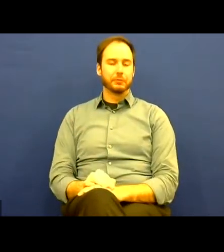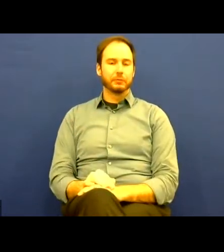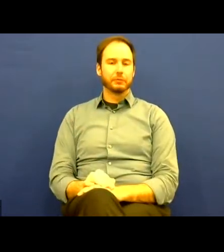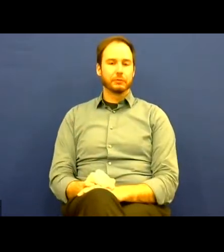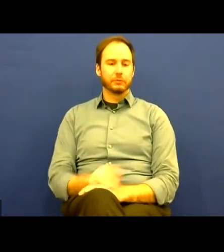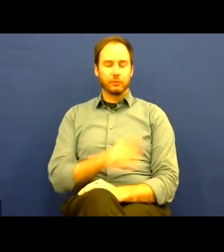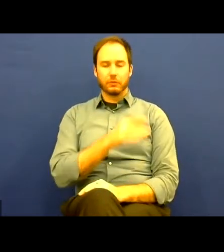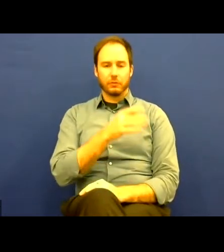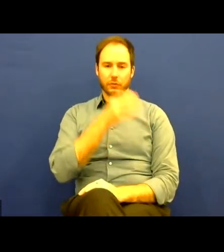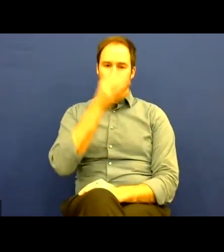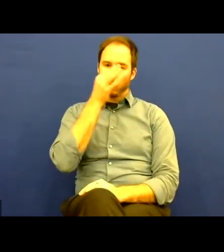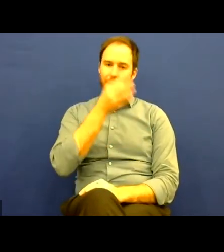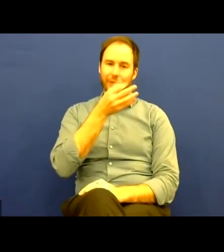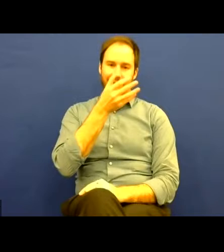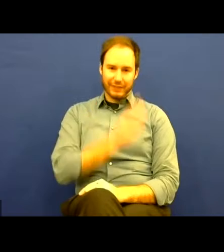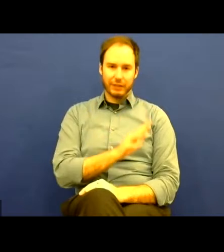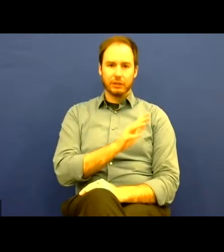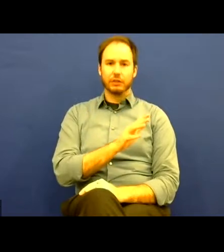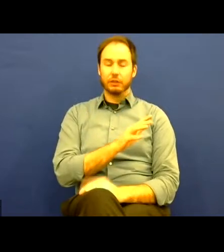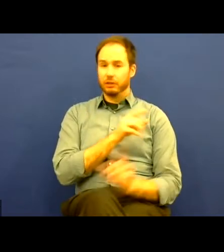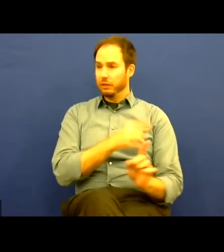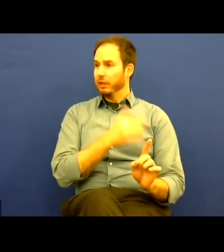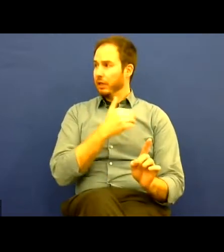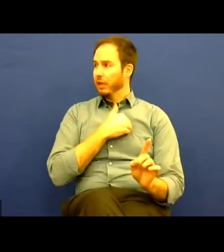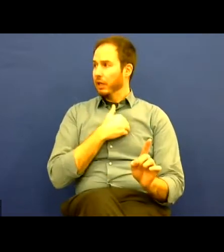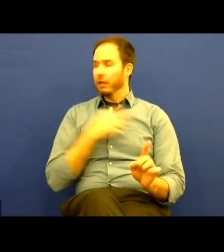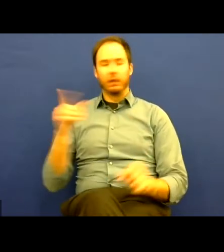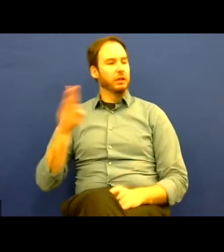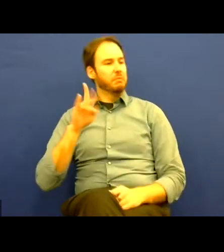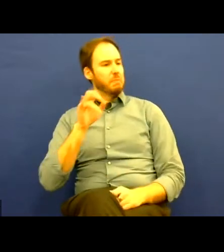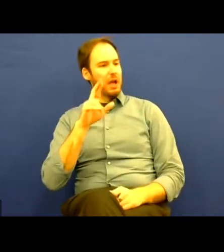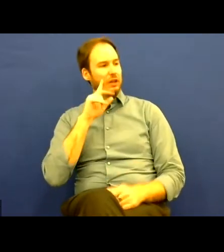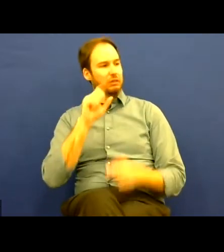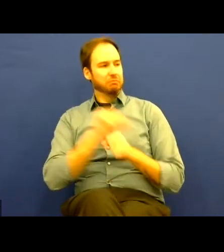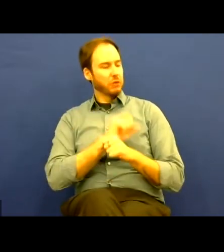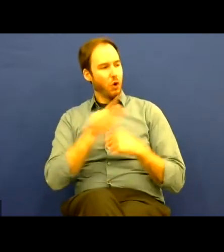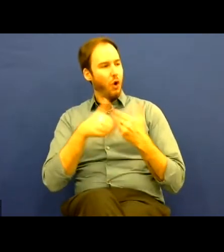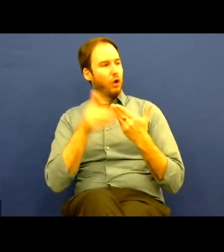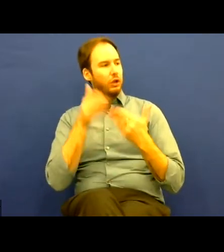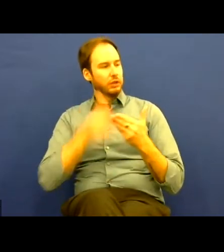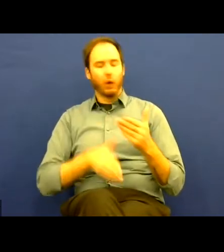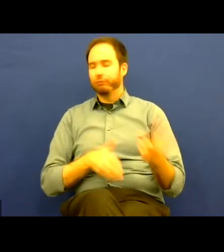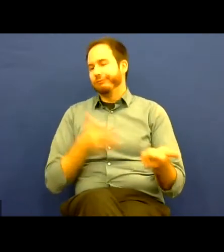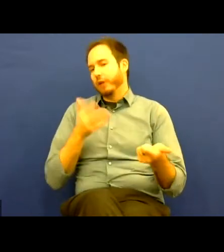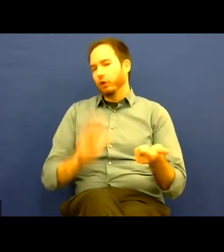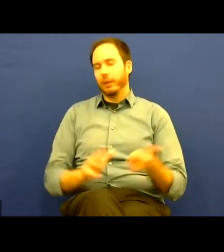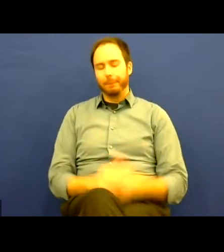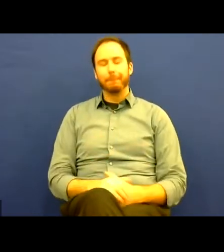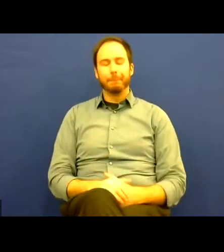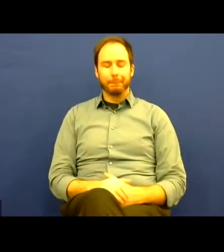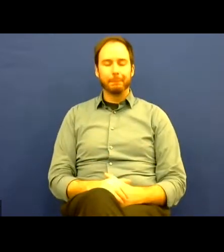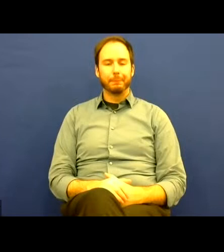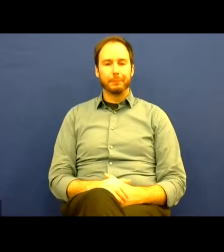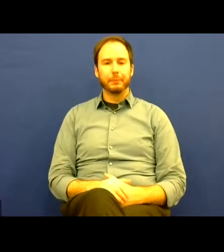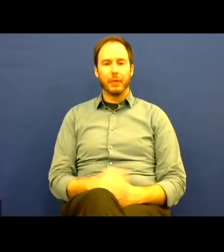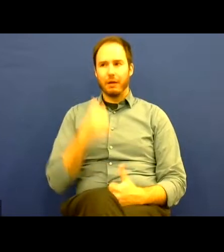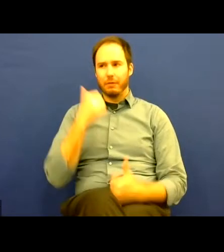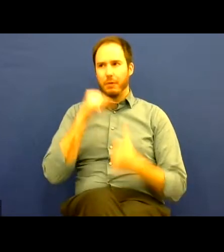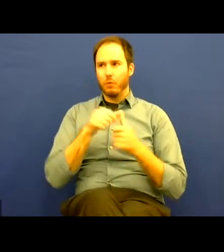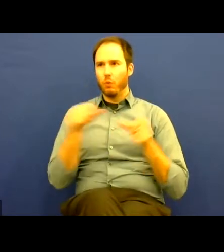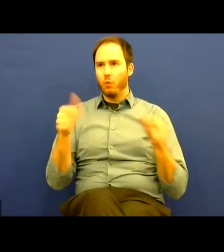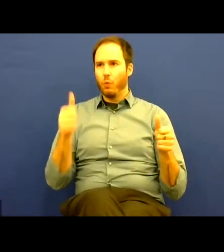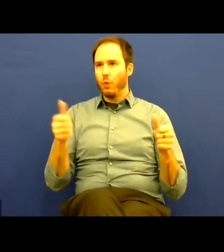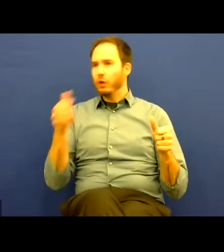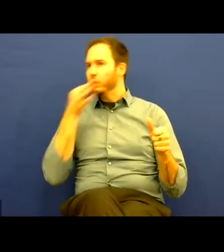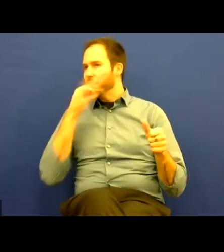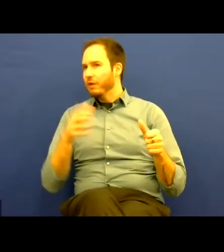Does this one have any? Becker's all done. Okay, yeah. Right. We've been doing a bunch. I can't remember which ones are